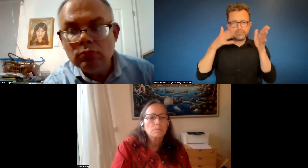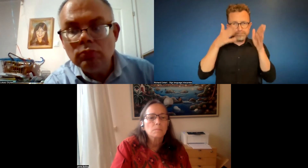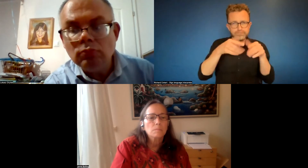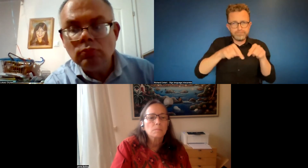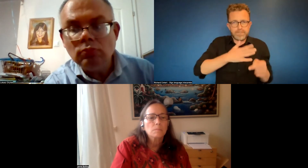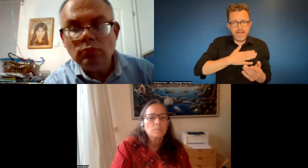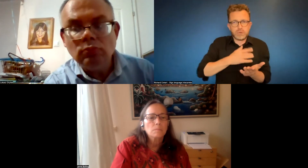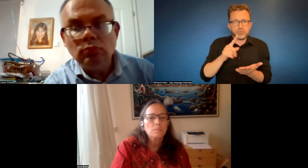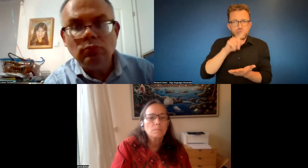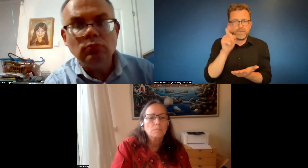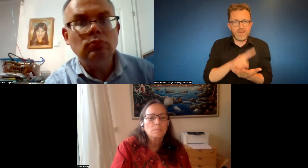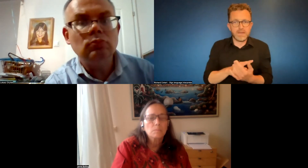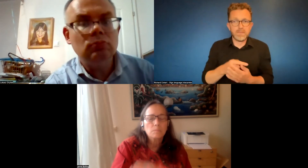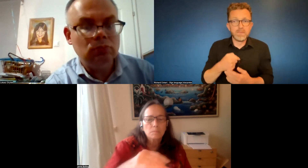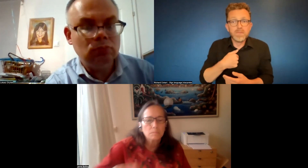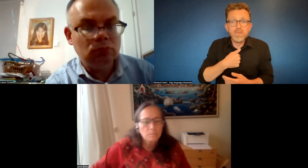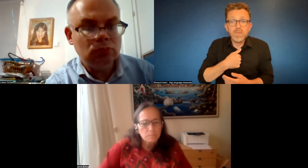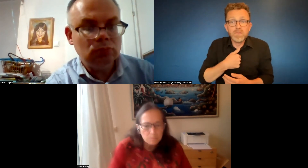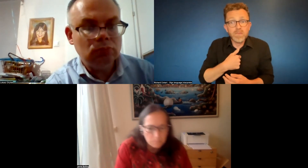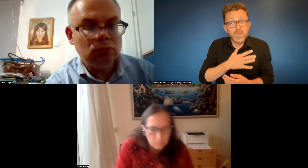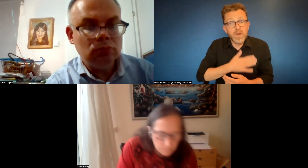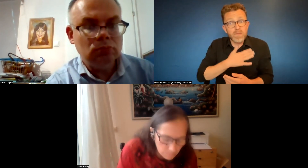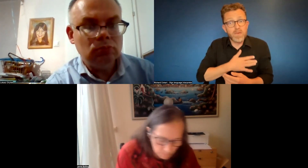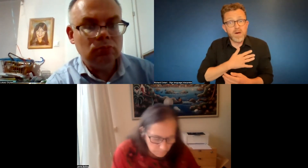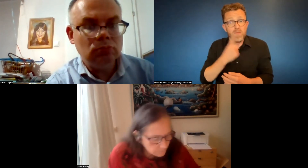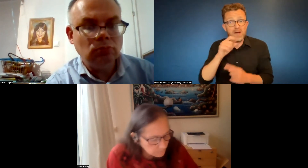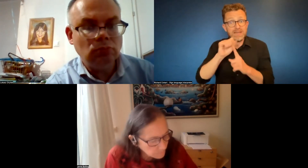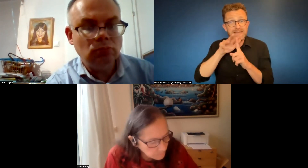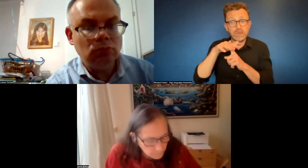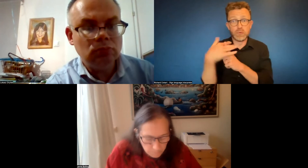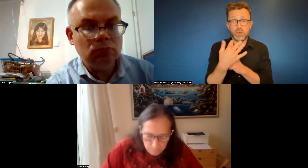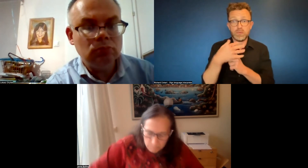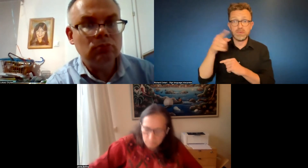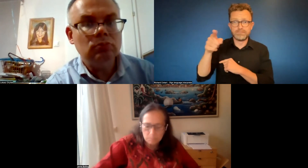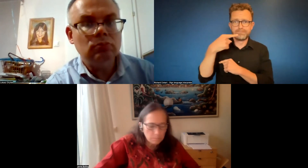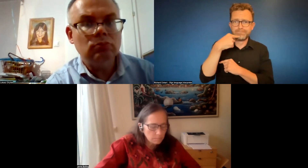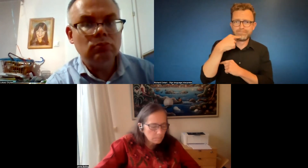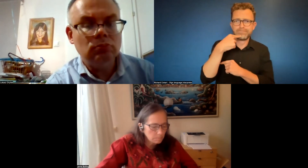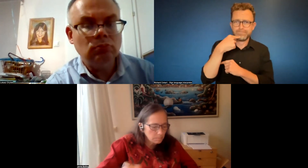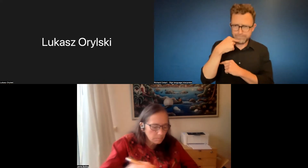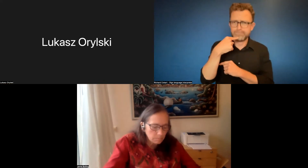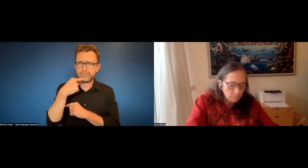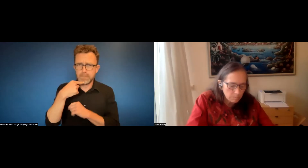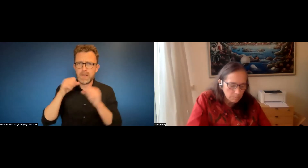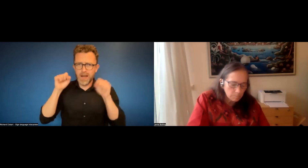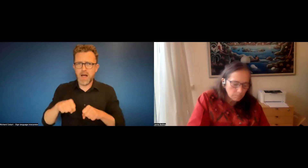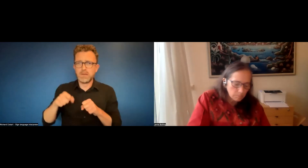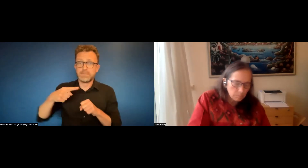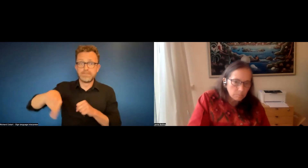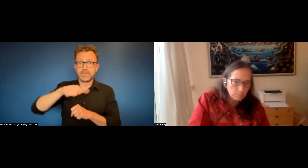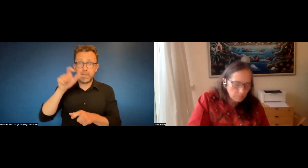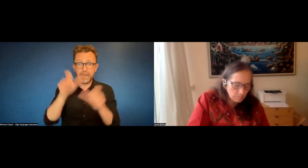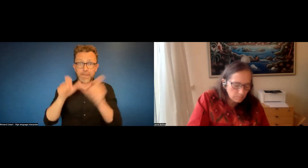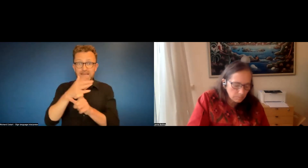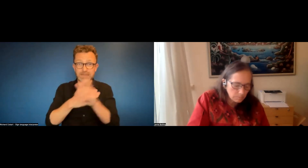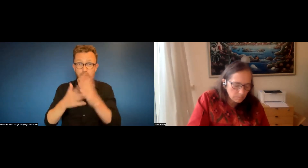as we perfectly know, but well, it is working to some extent, and well, I hope that they will have a chance.